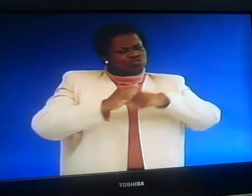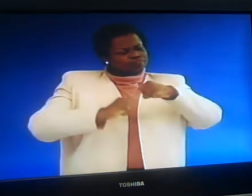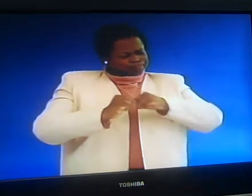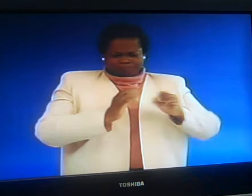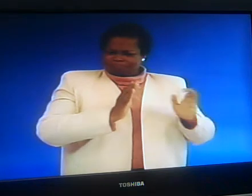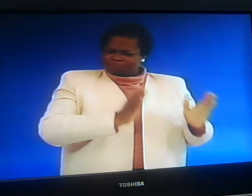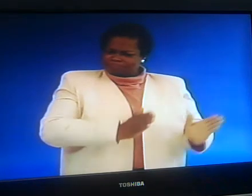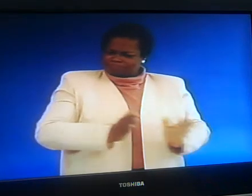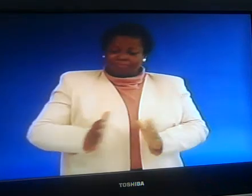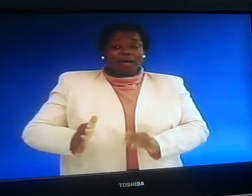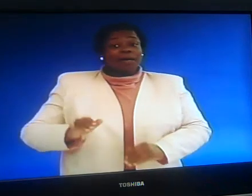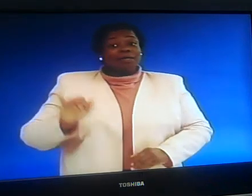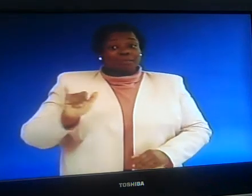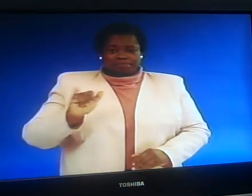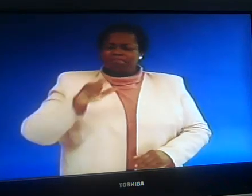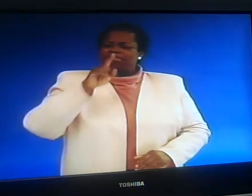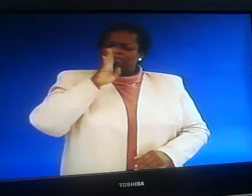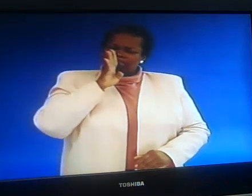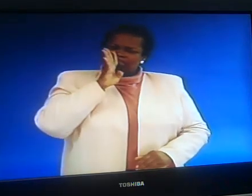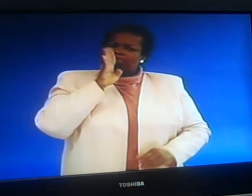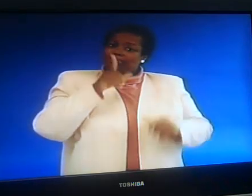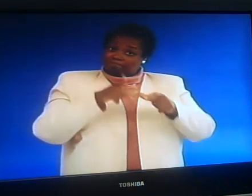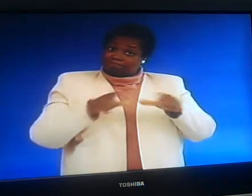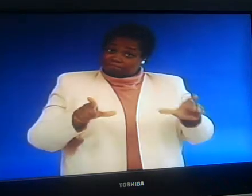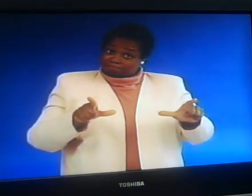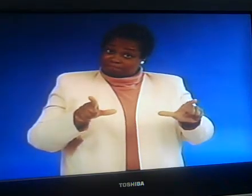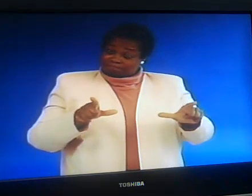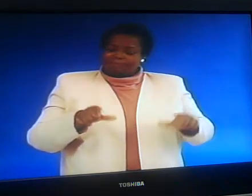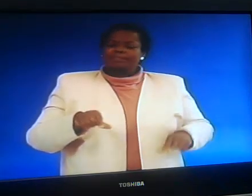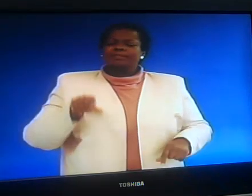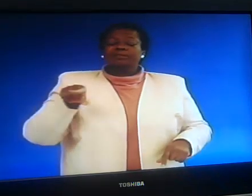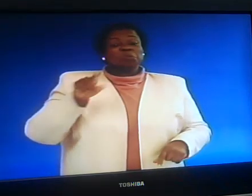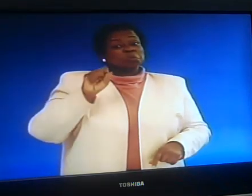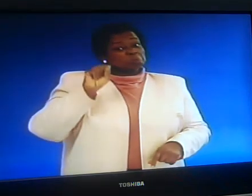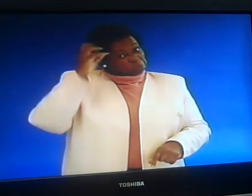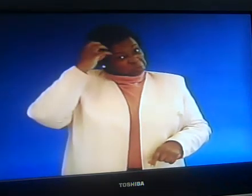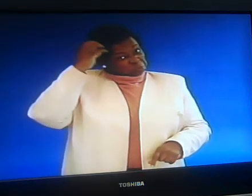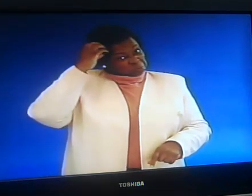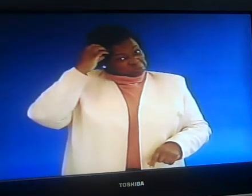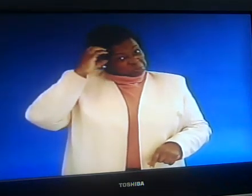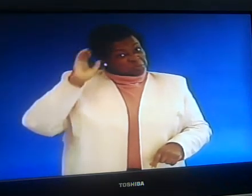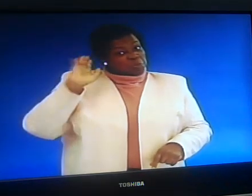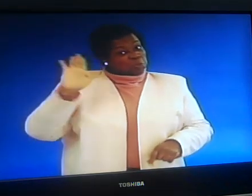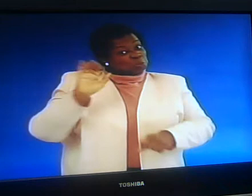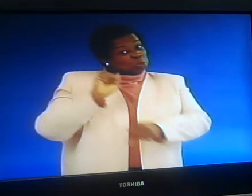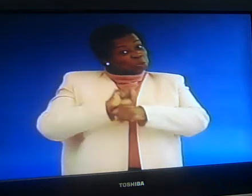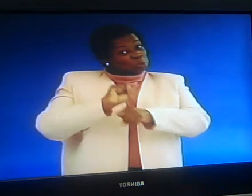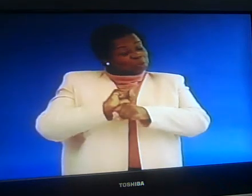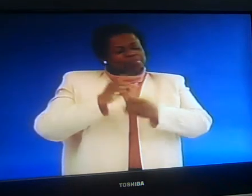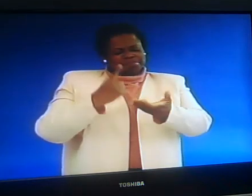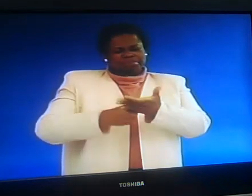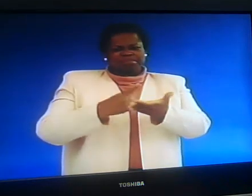and he saw that there was an ASL structure the same as in the structure of a spoken